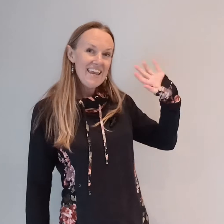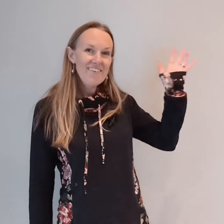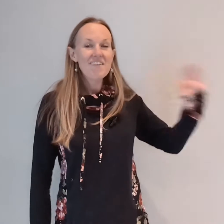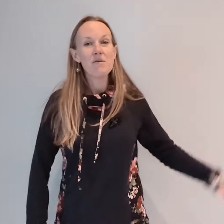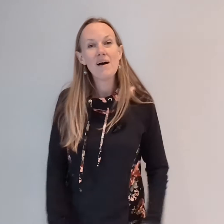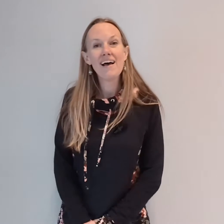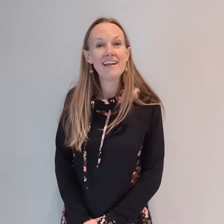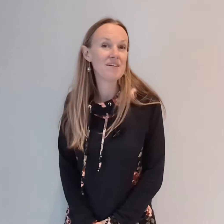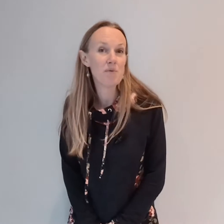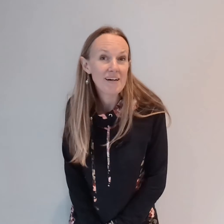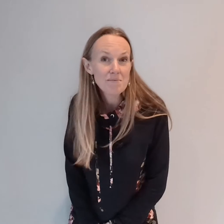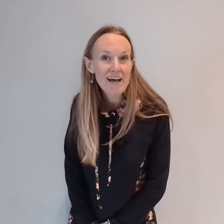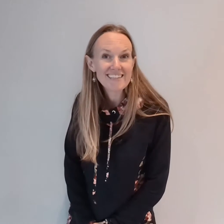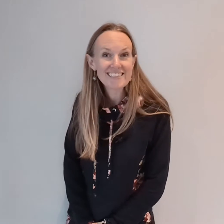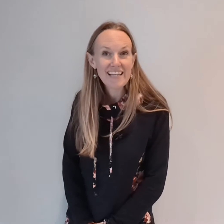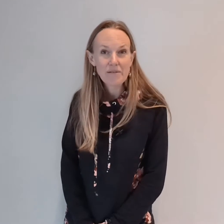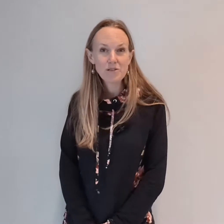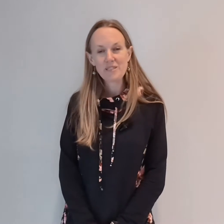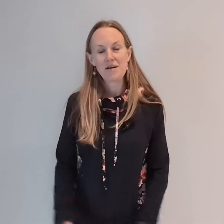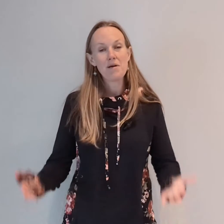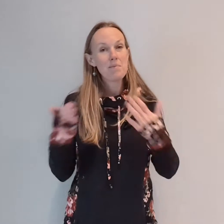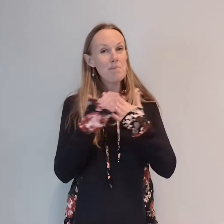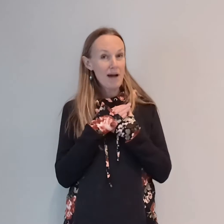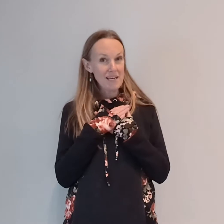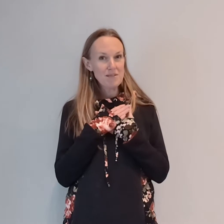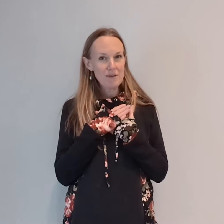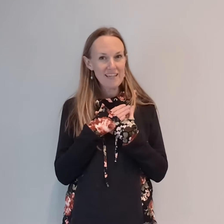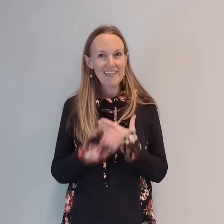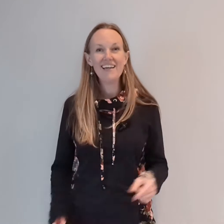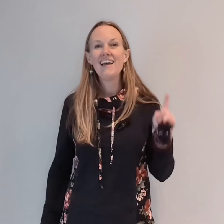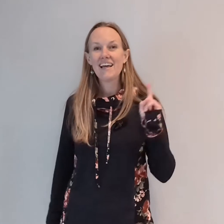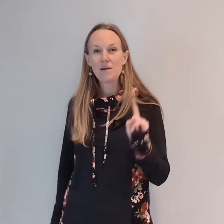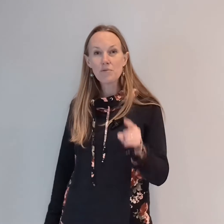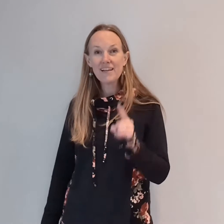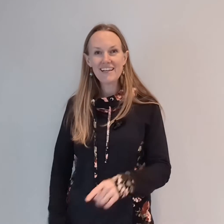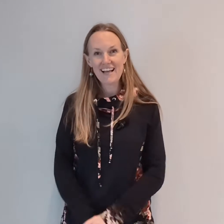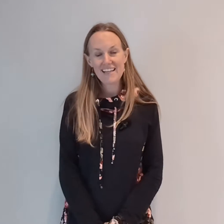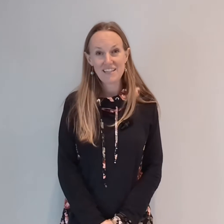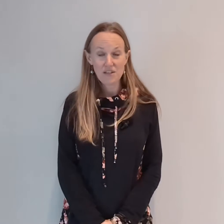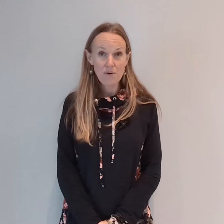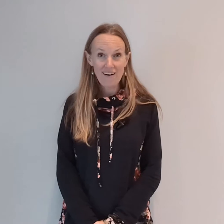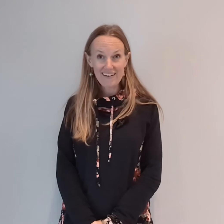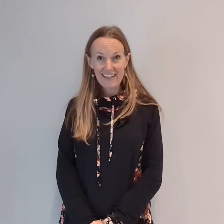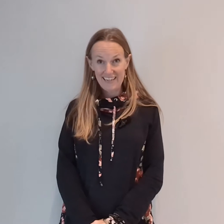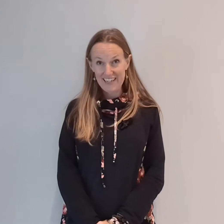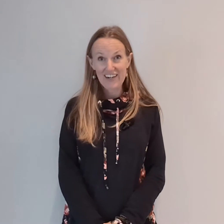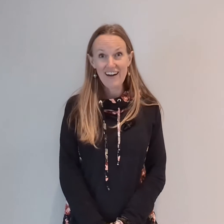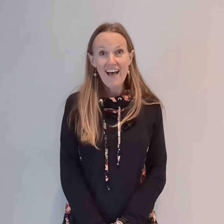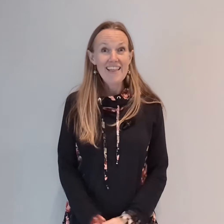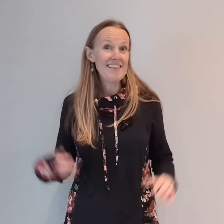Hello everyone and welcome back to Sign Language Worship. My name is Mandy and I'm really glad that you are here.